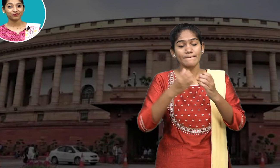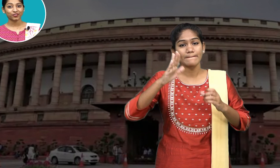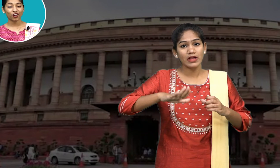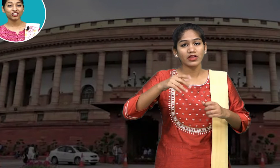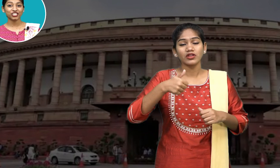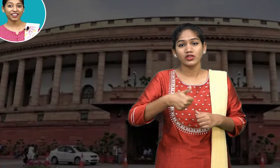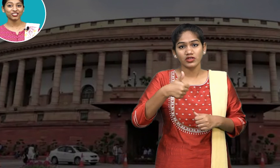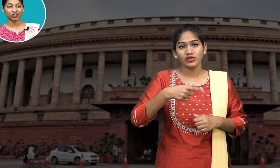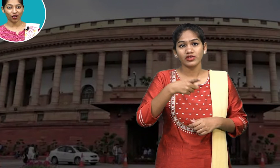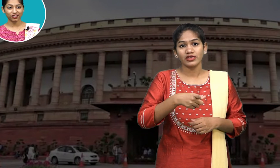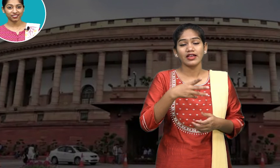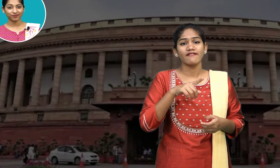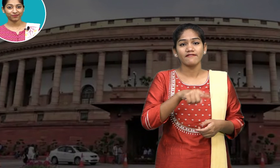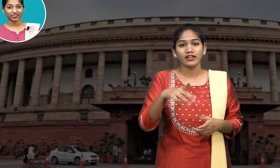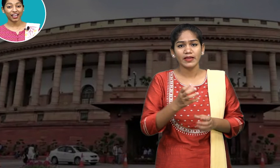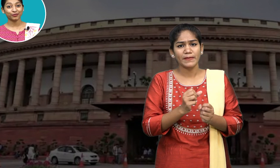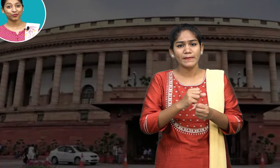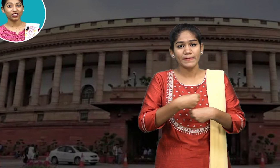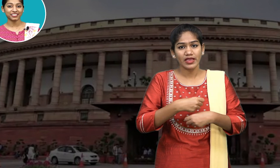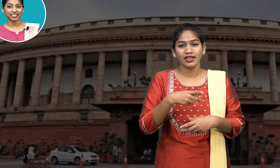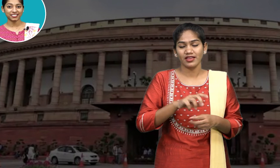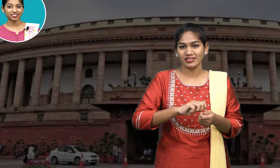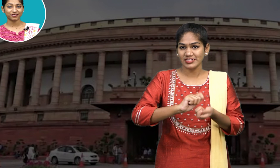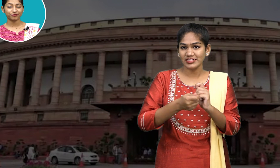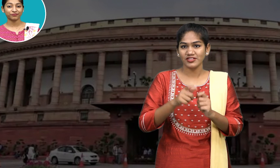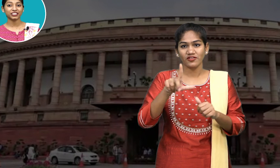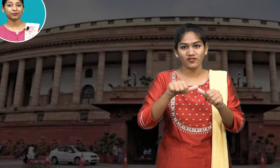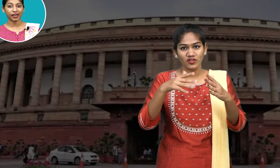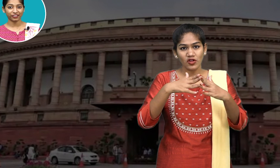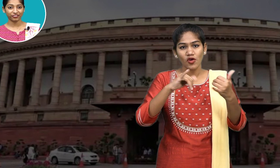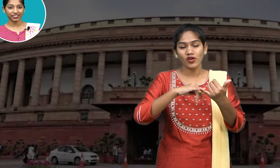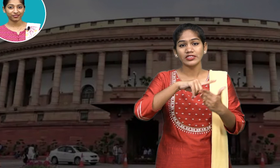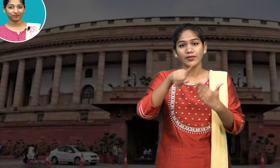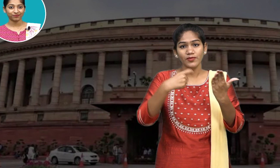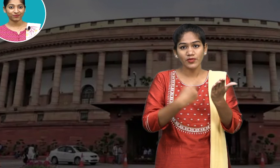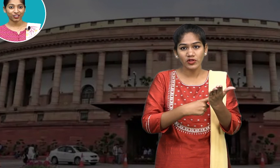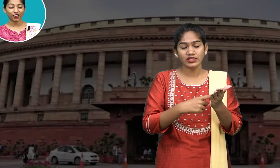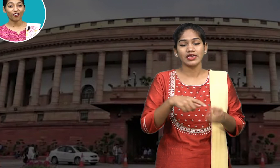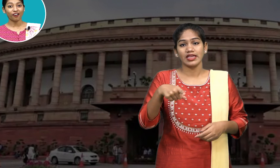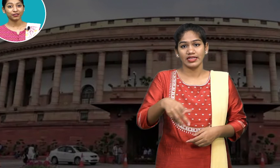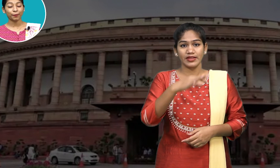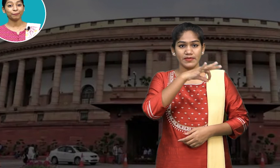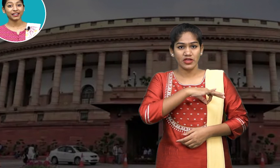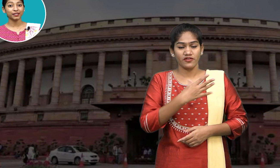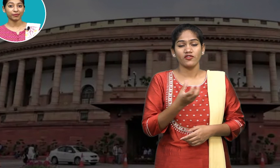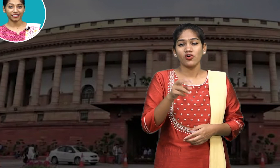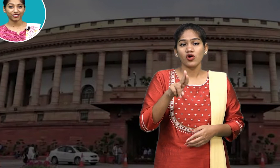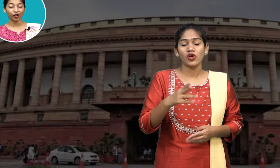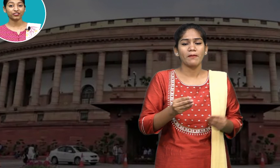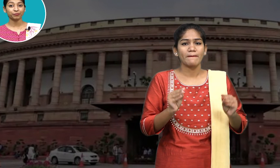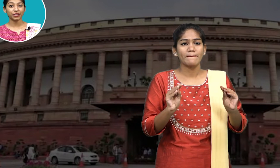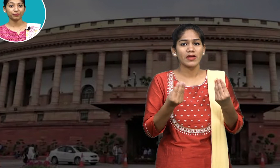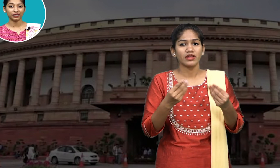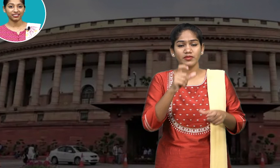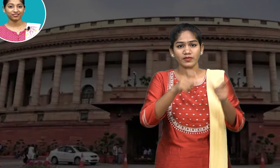make or change laws and policies for the benefit or betterment